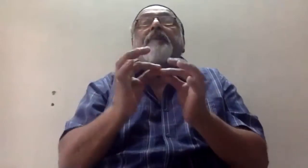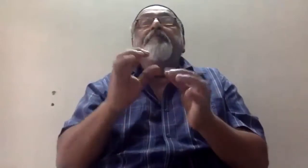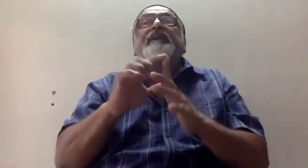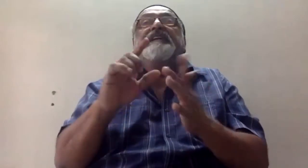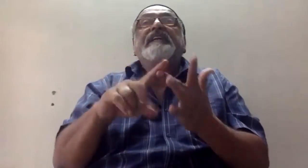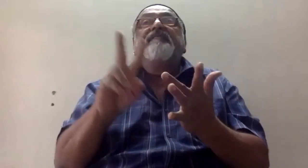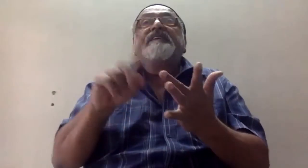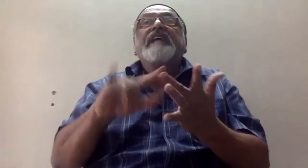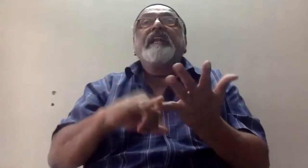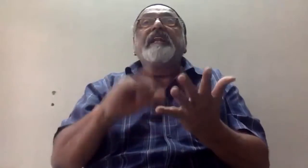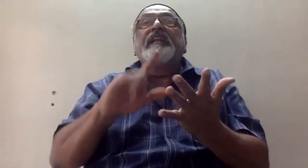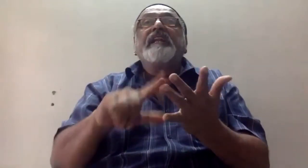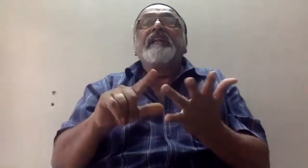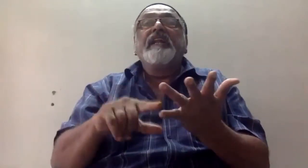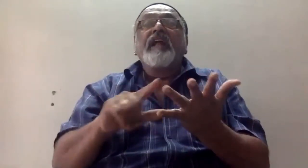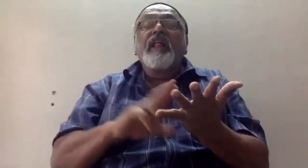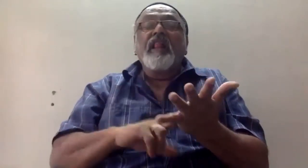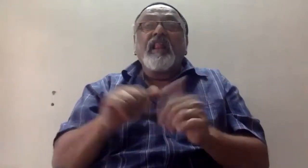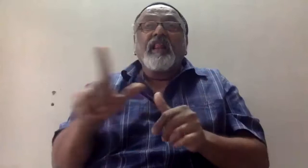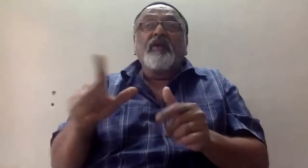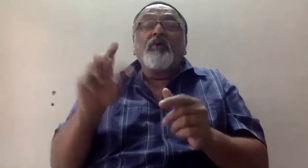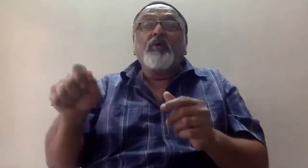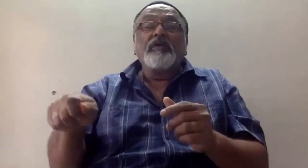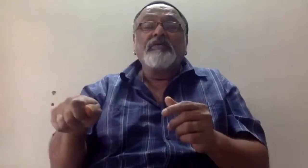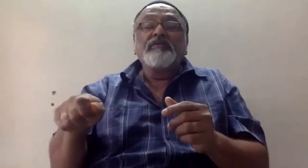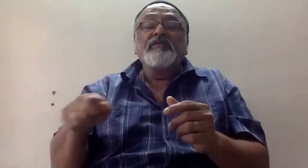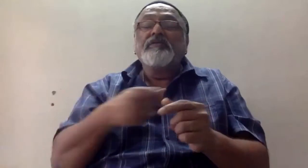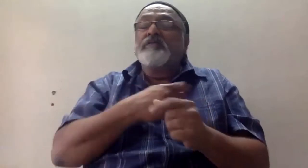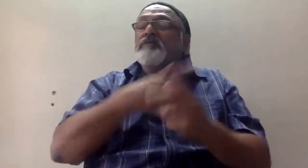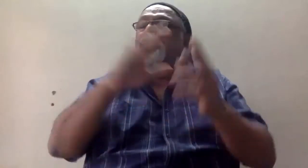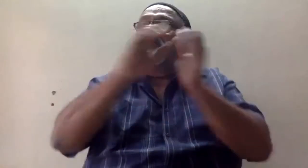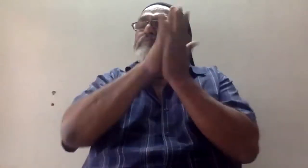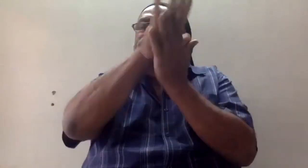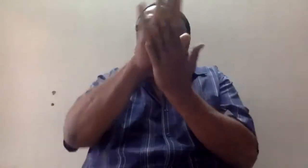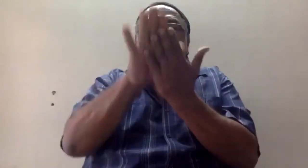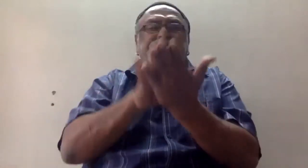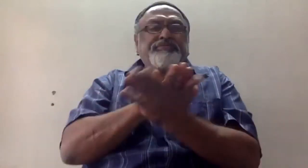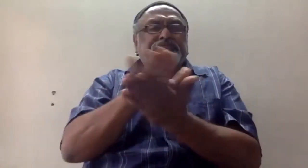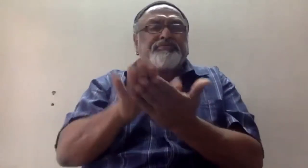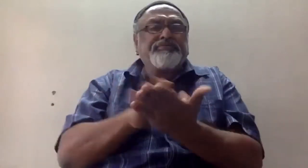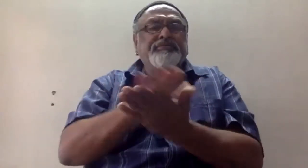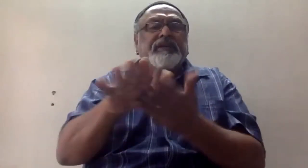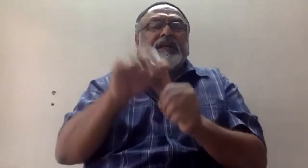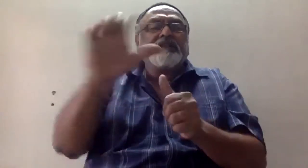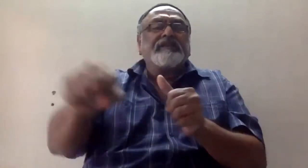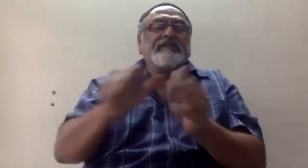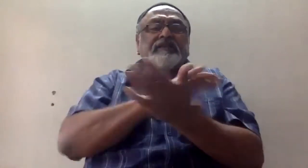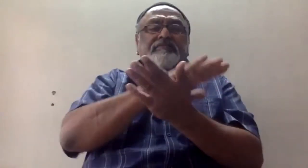1 court. So there is completely no accessibility even today. I just had, I